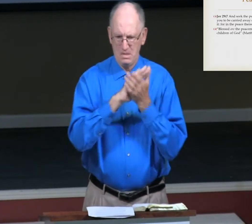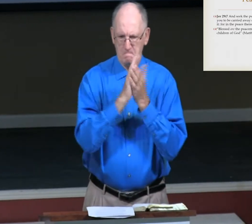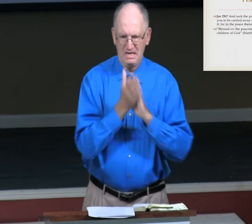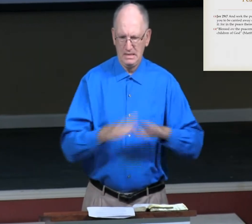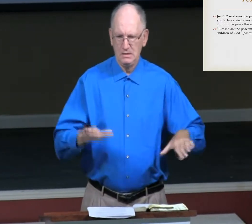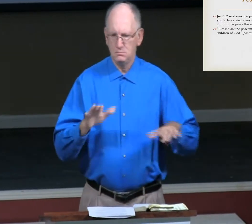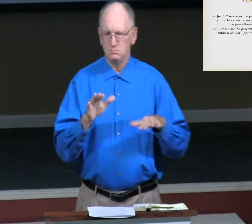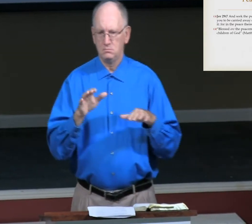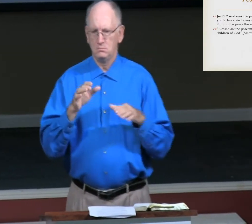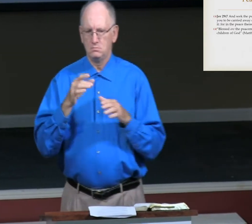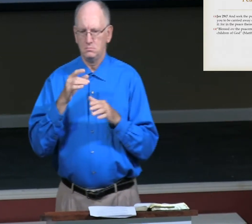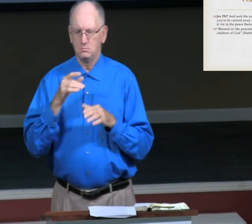don't have peace.